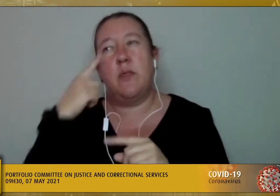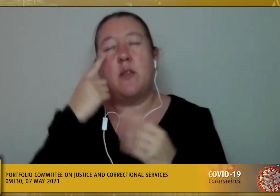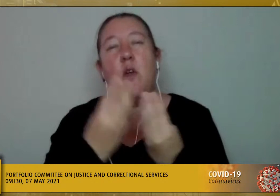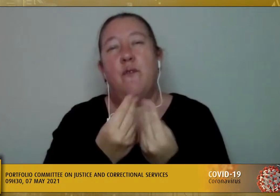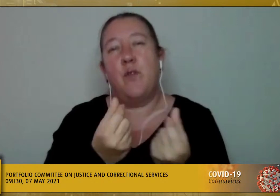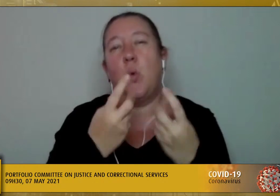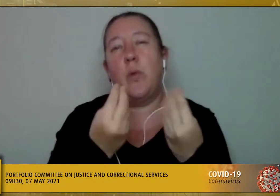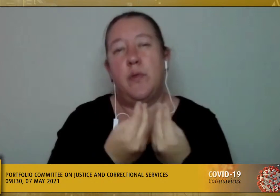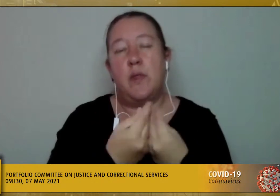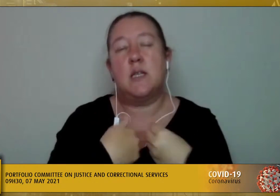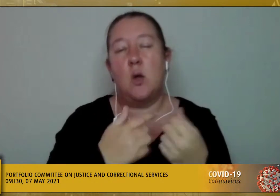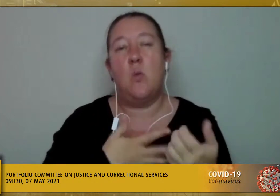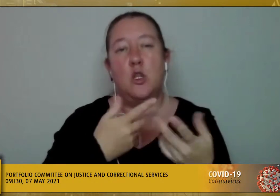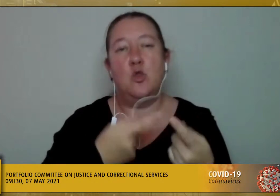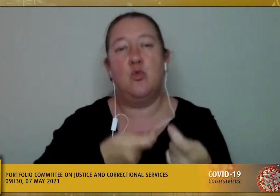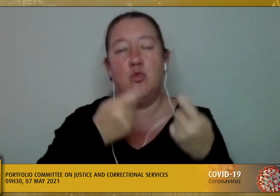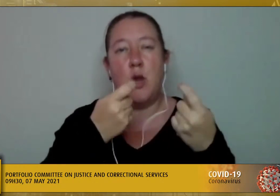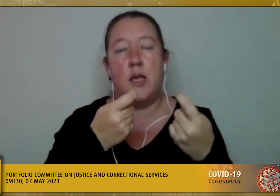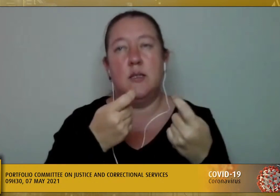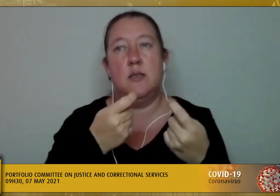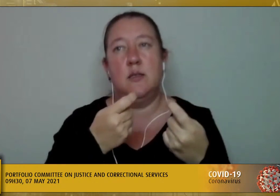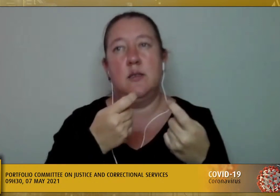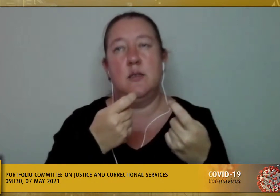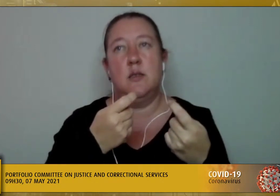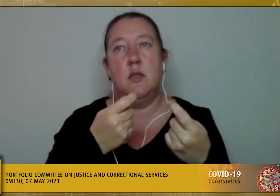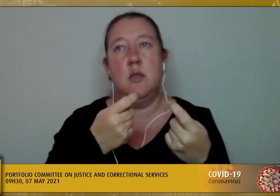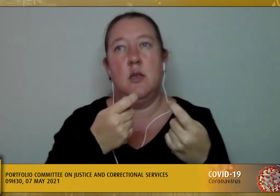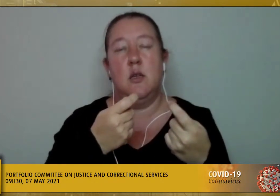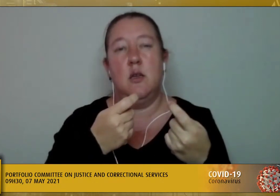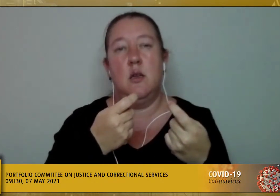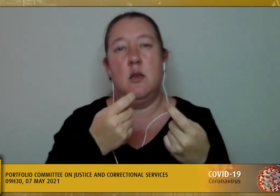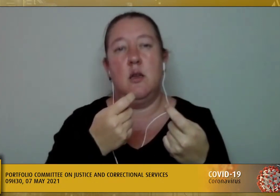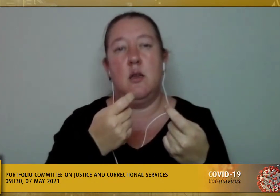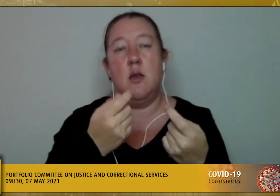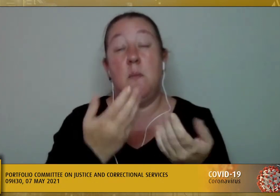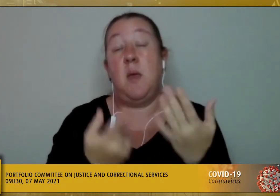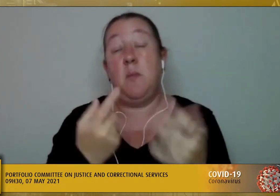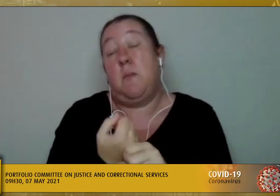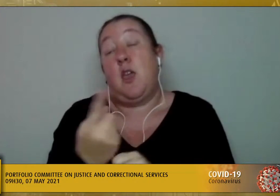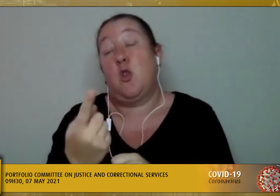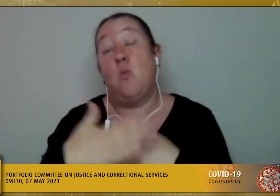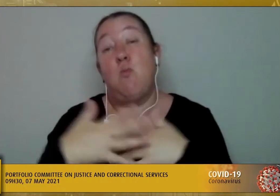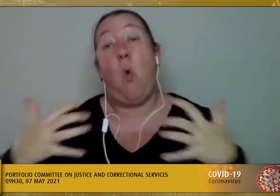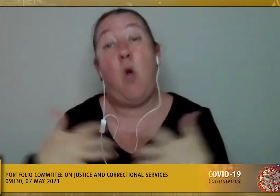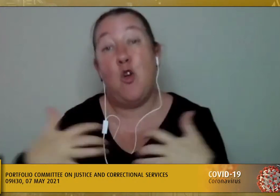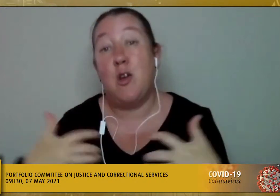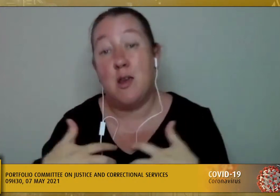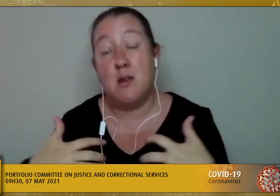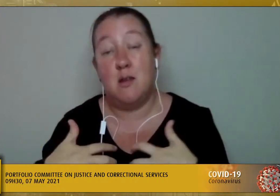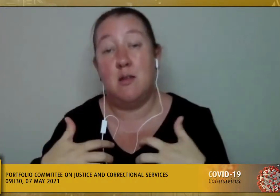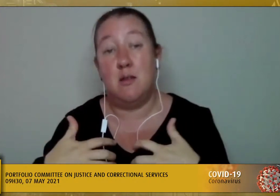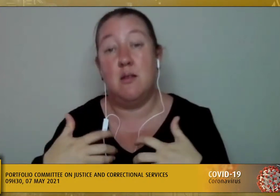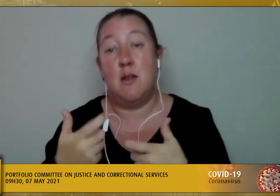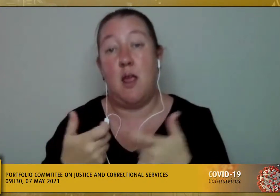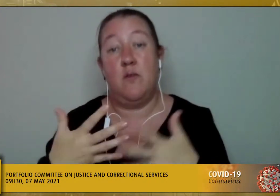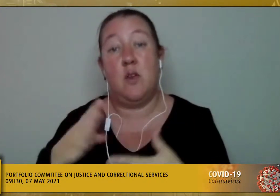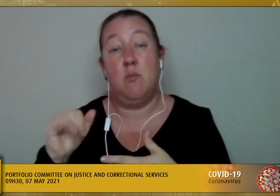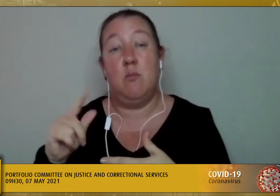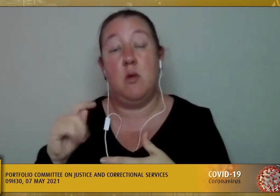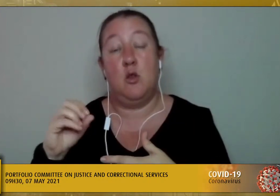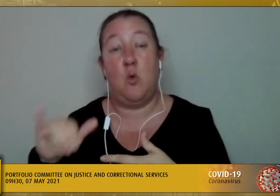that I want to raise which um might make you even more worried Advocate the